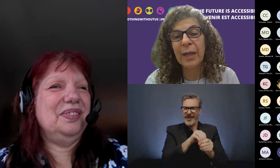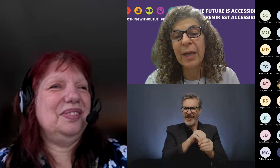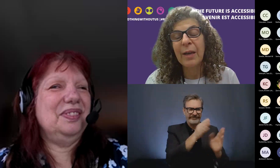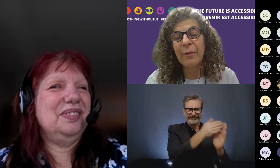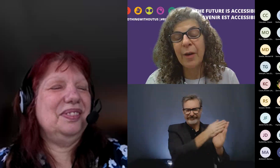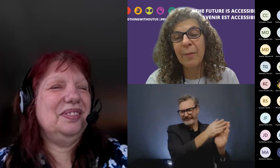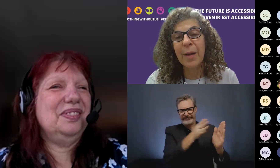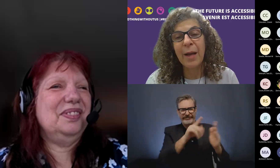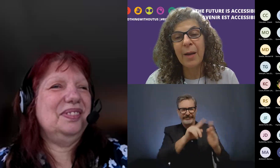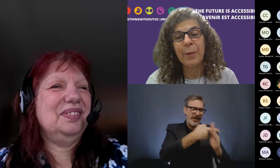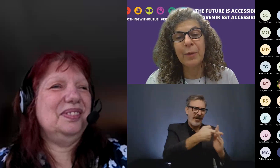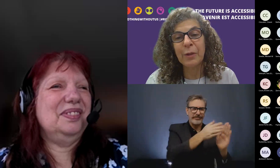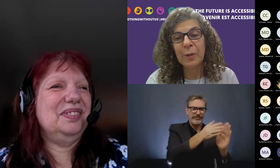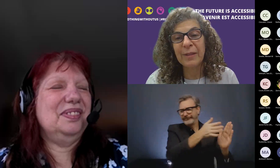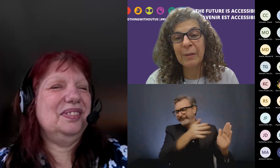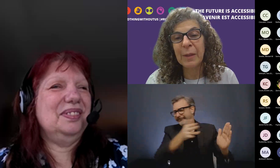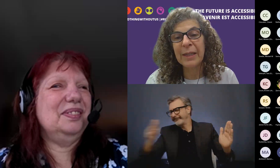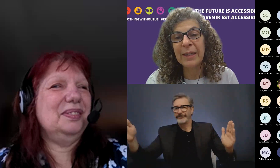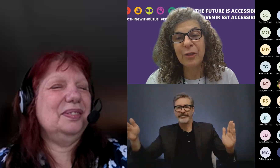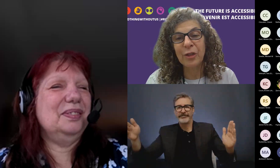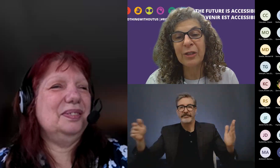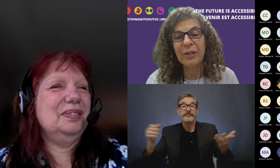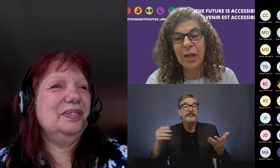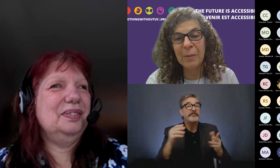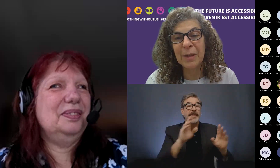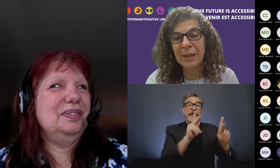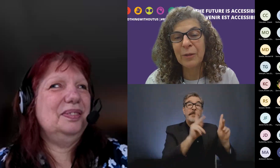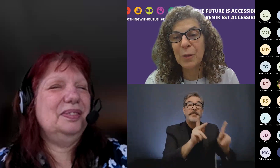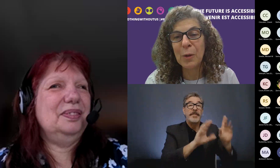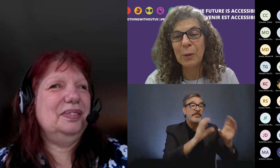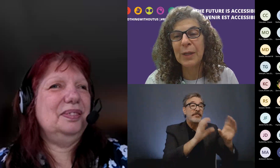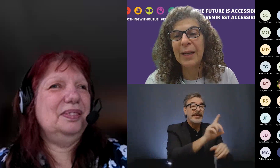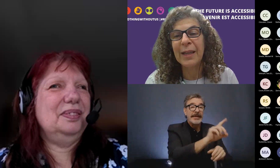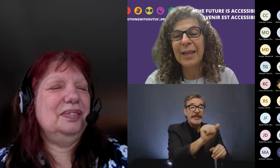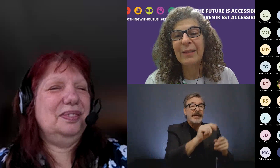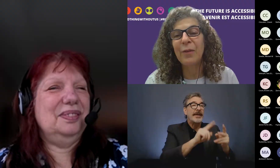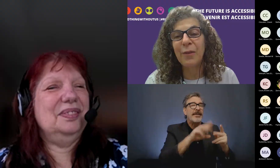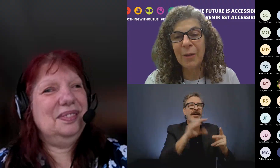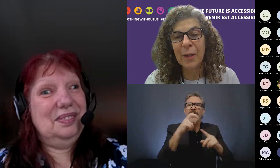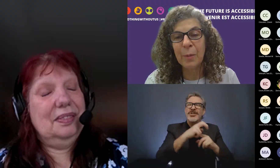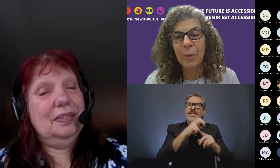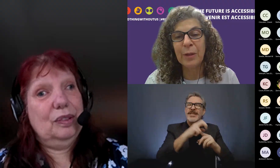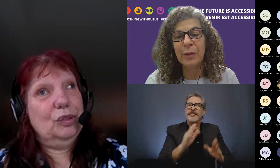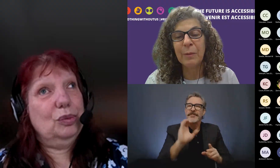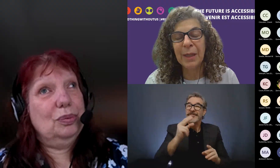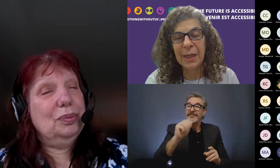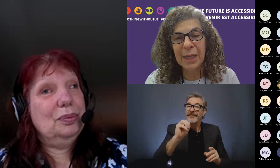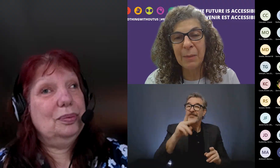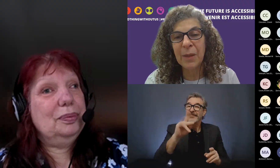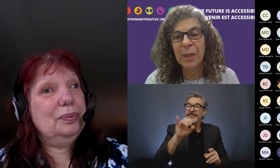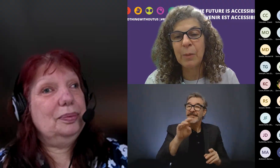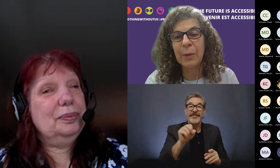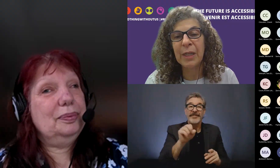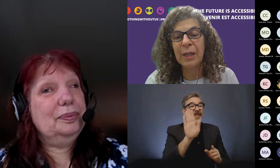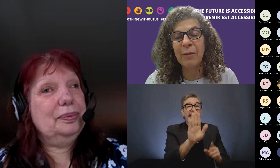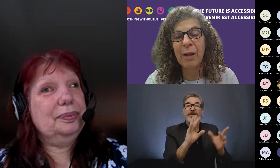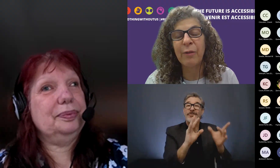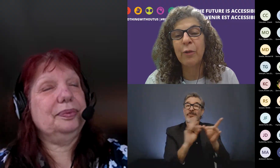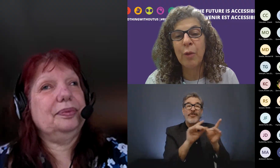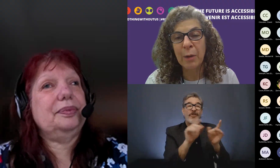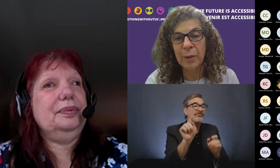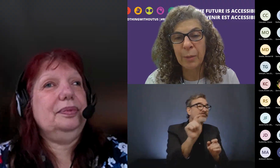we've heard from persons with disabilities, chairs and champions. As you know, Luna, it's very important to keep the